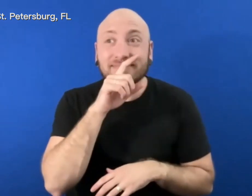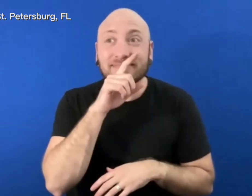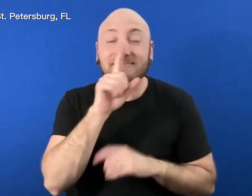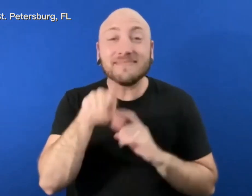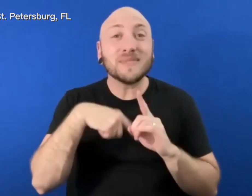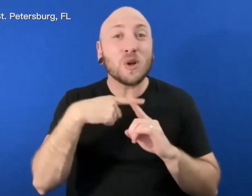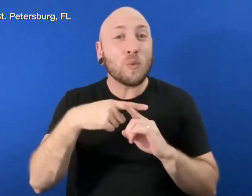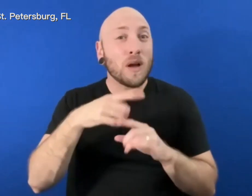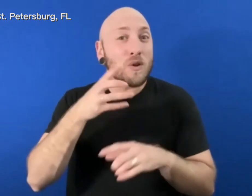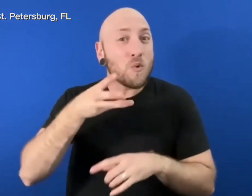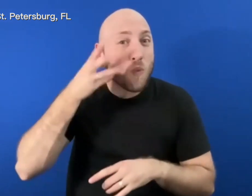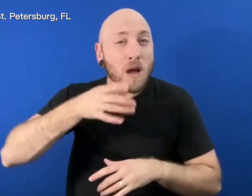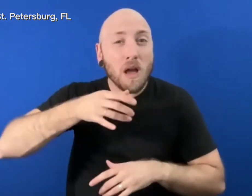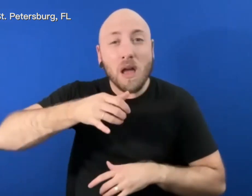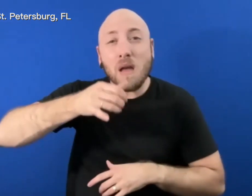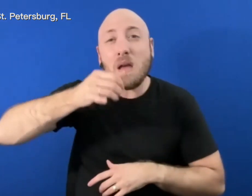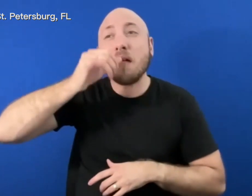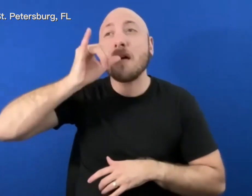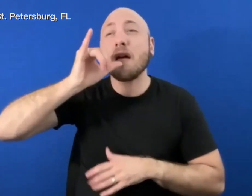my childhood, all the stuff that had ever happened to me,